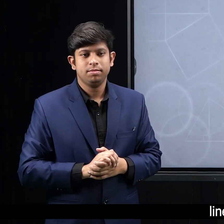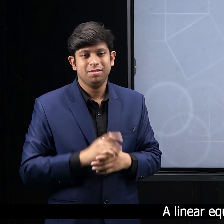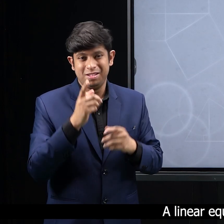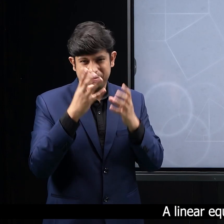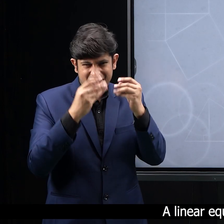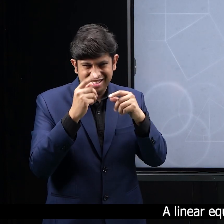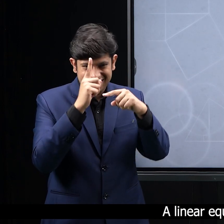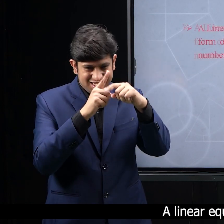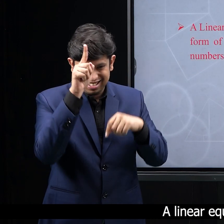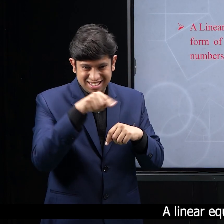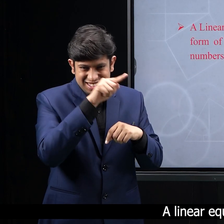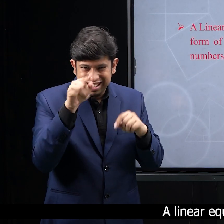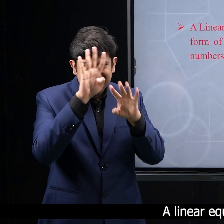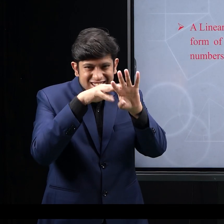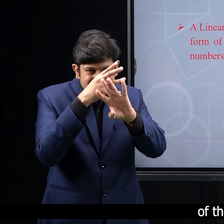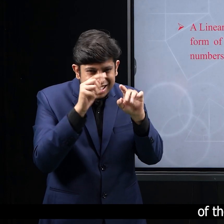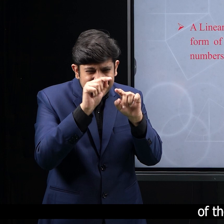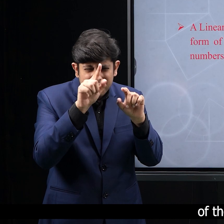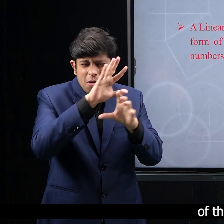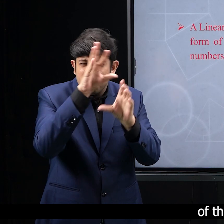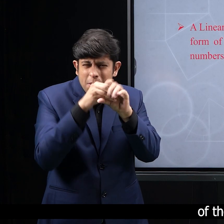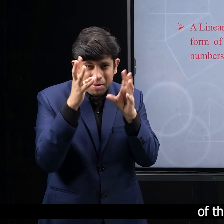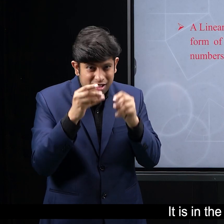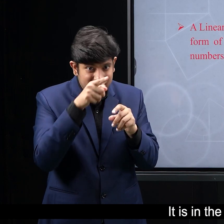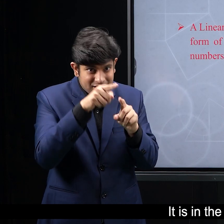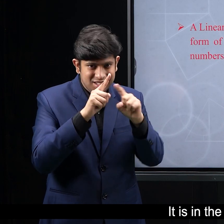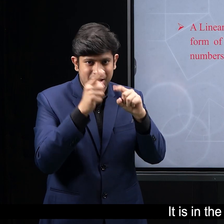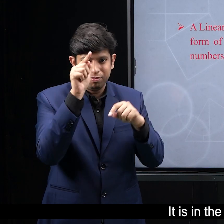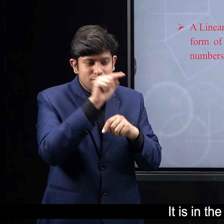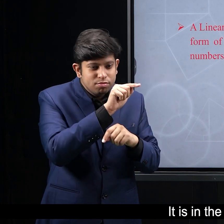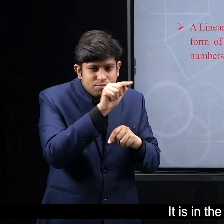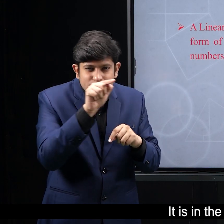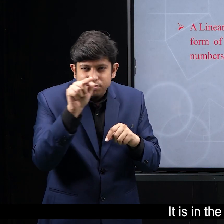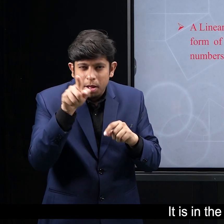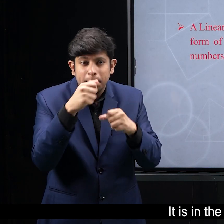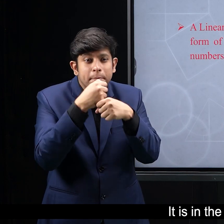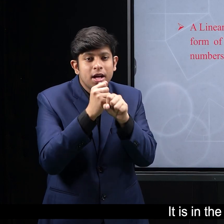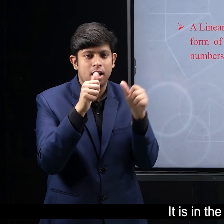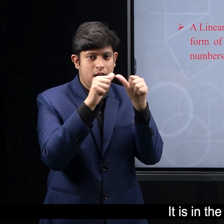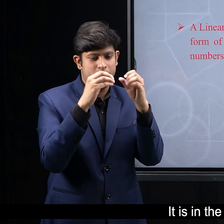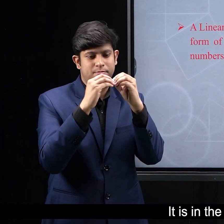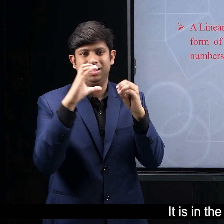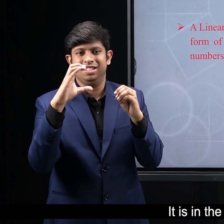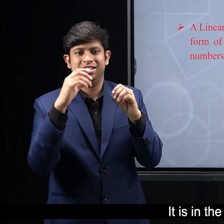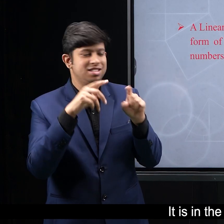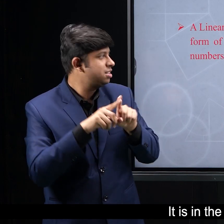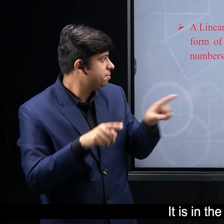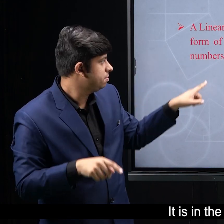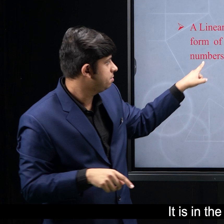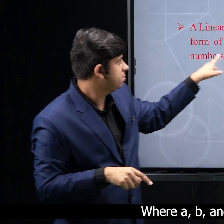A linear equation is an equation of the straight line. It is in the form of ax plus by plus c is equal to 0,